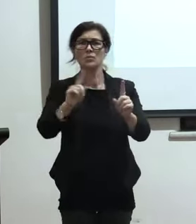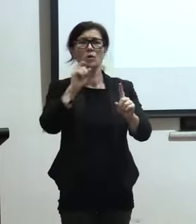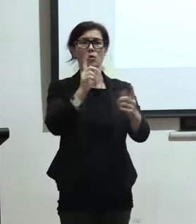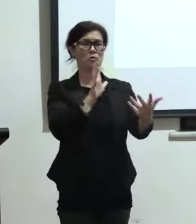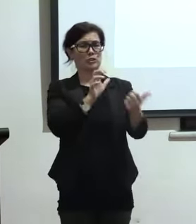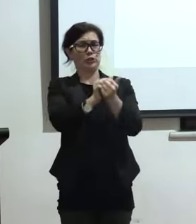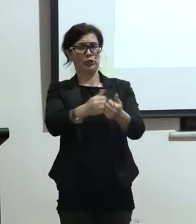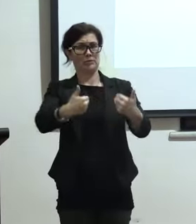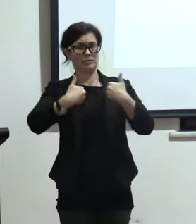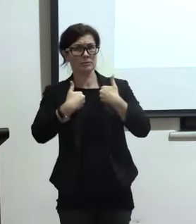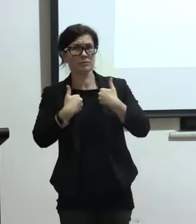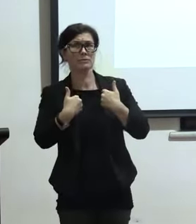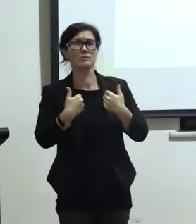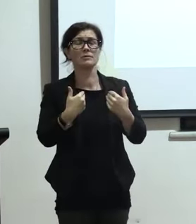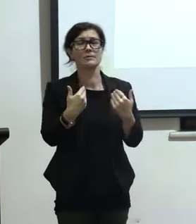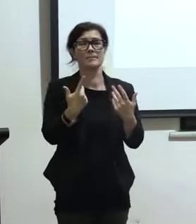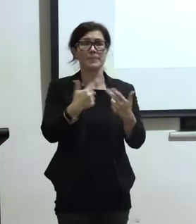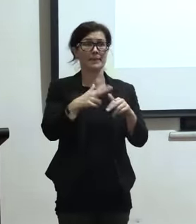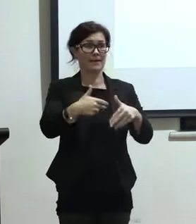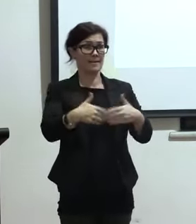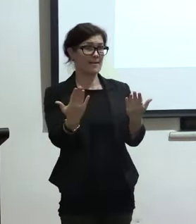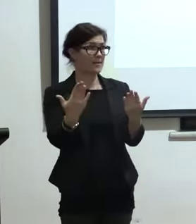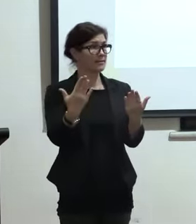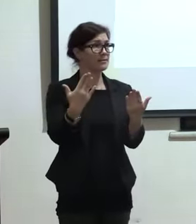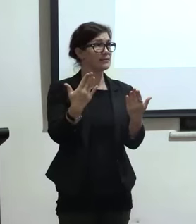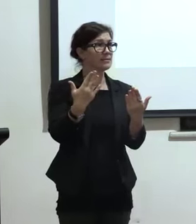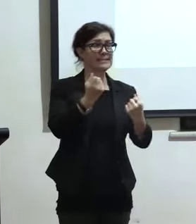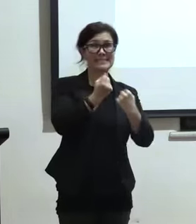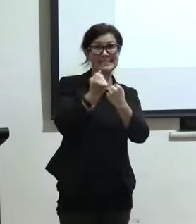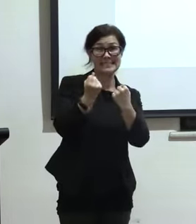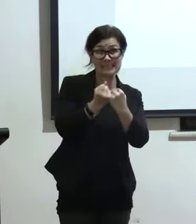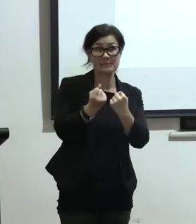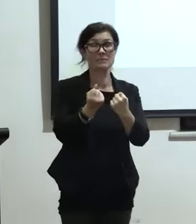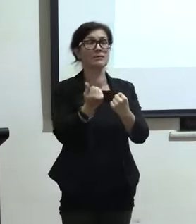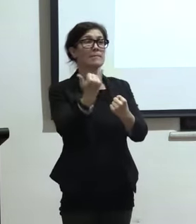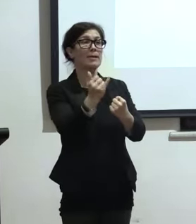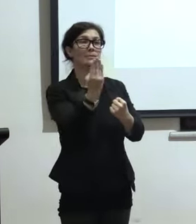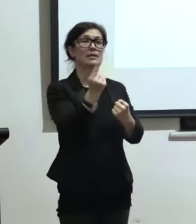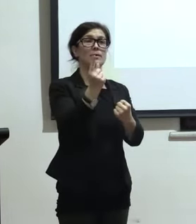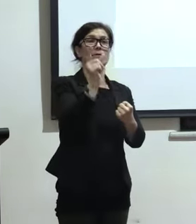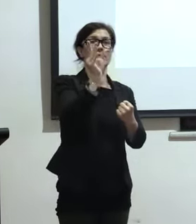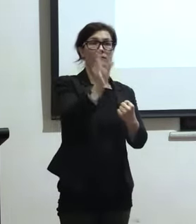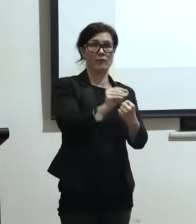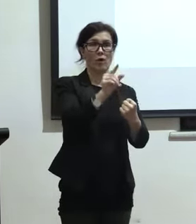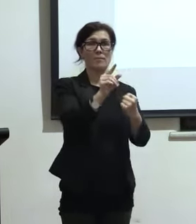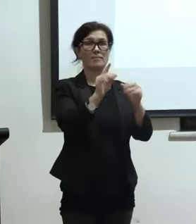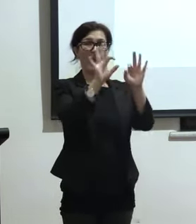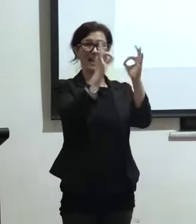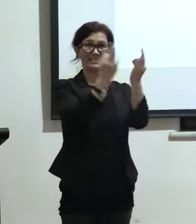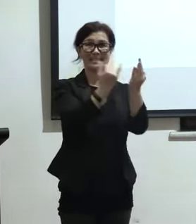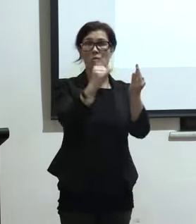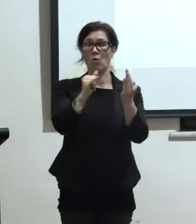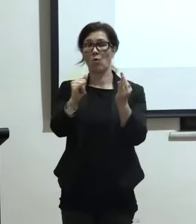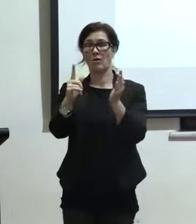them. If they need assistance with this, then the person at the agency or the local area coordinator